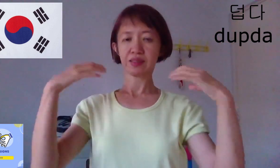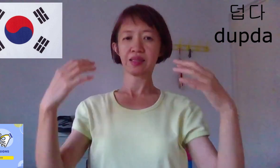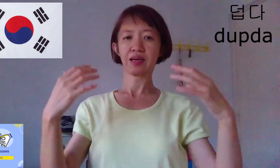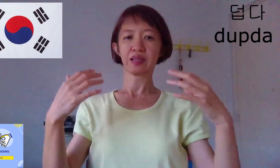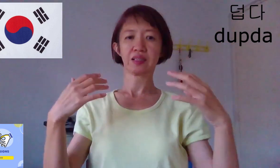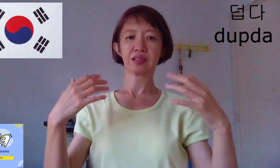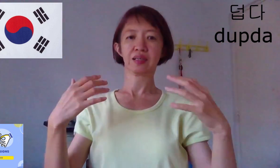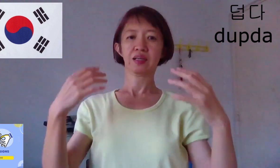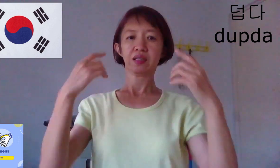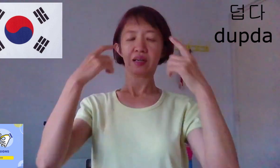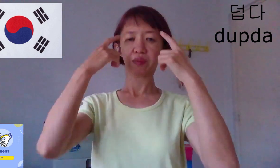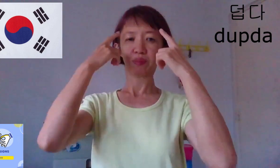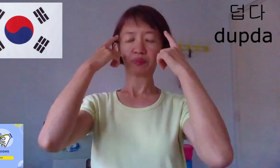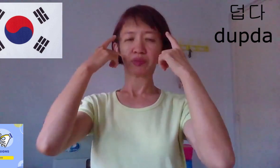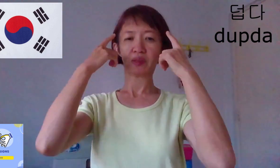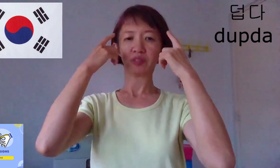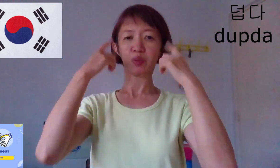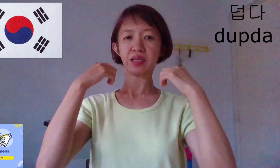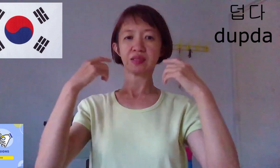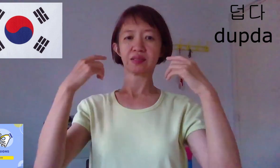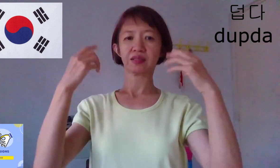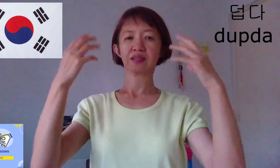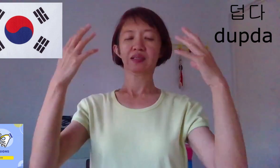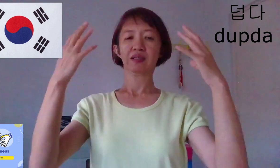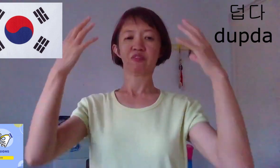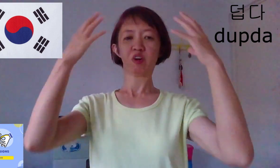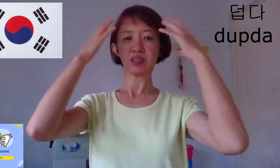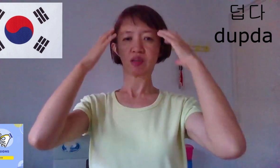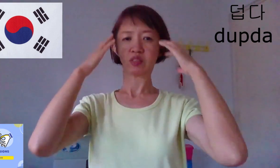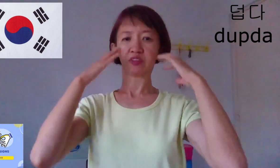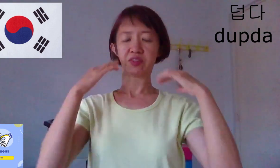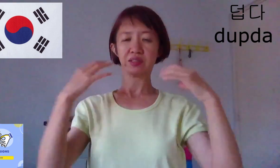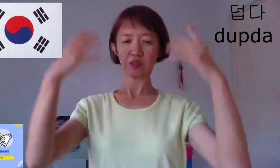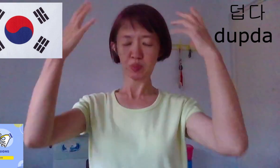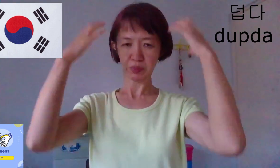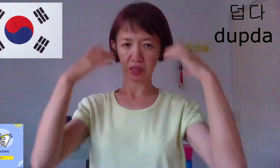It's like the sweat falling down your face, dukta.